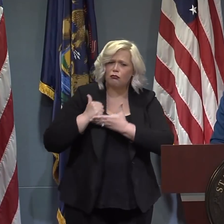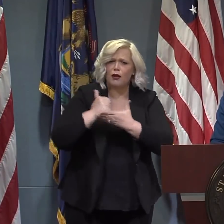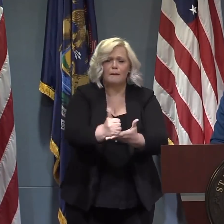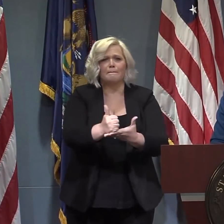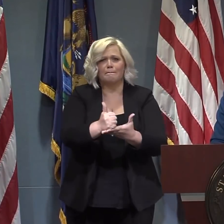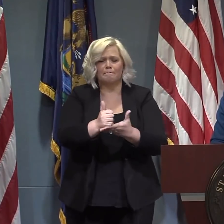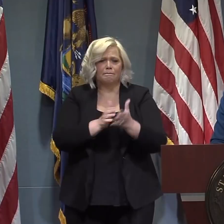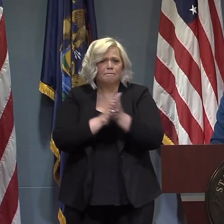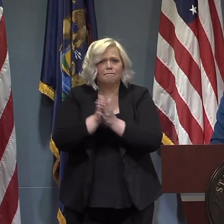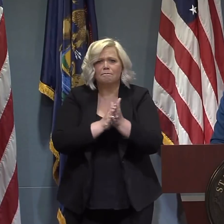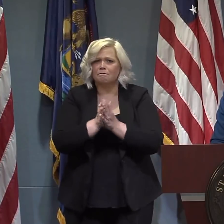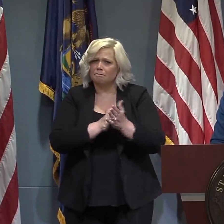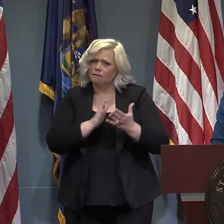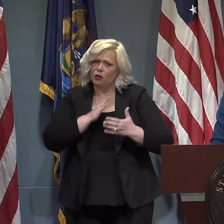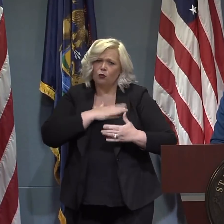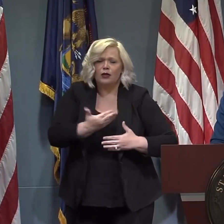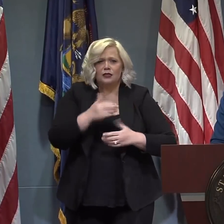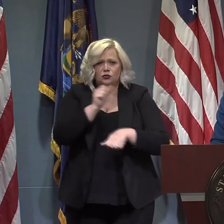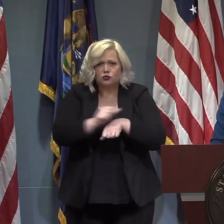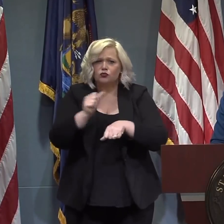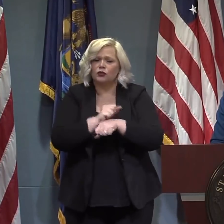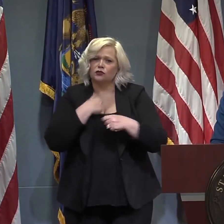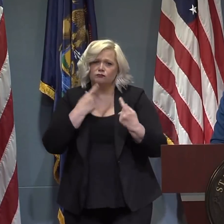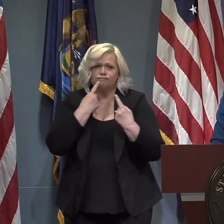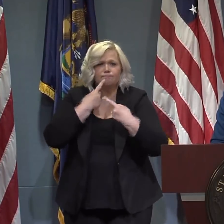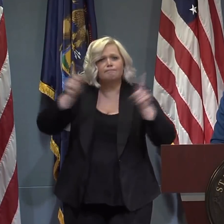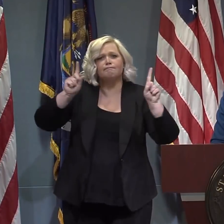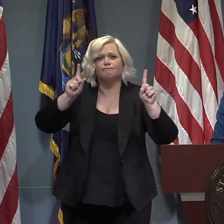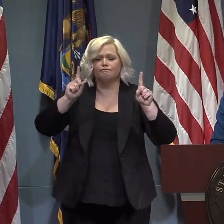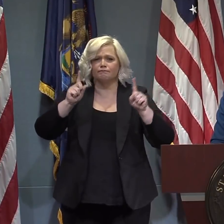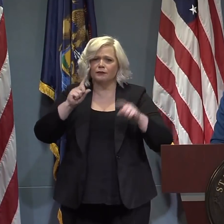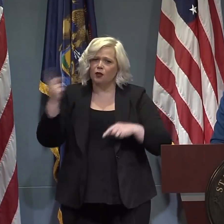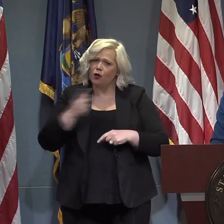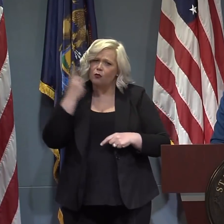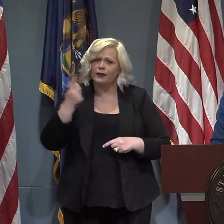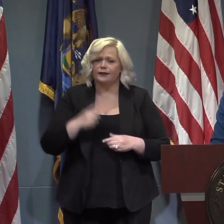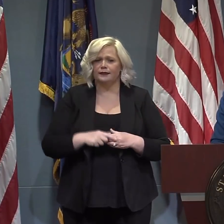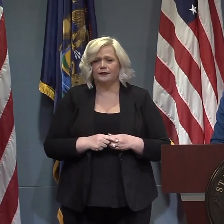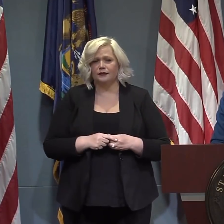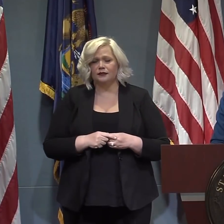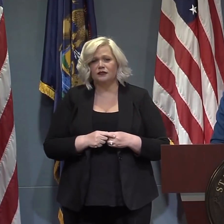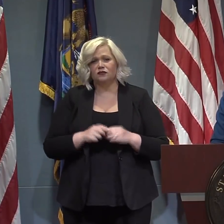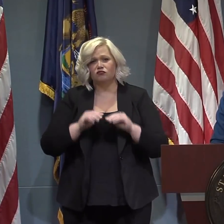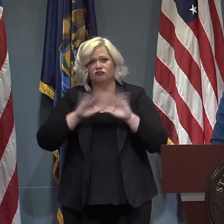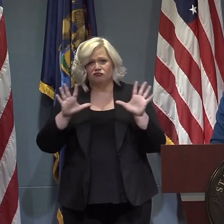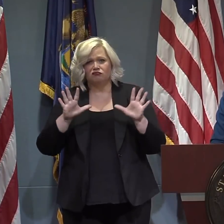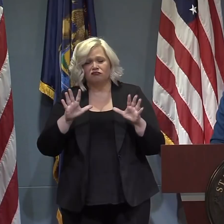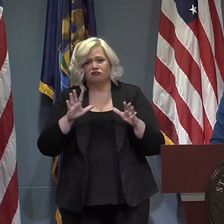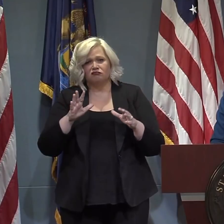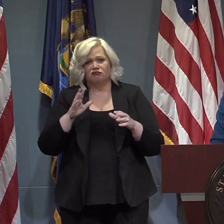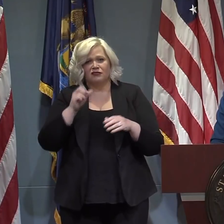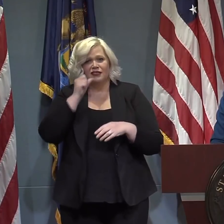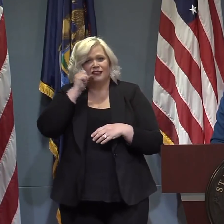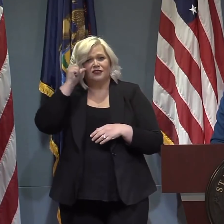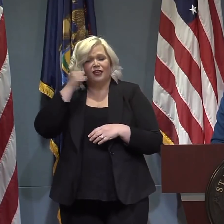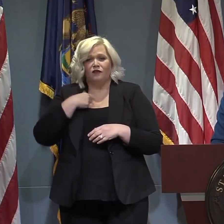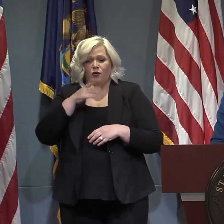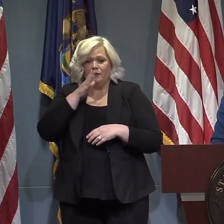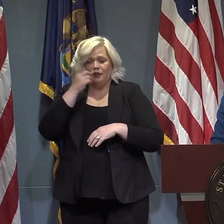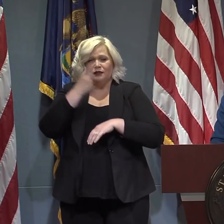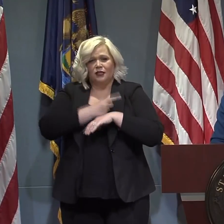a drive to get things done with a spirit of excellence." It no doubt was a hard day yesterday for Mother's